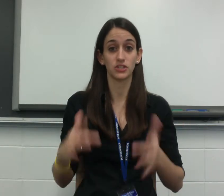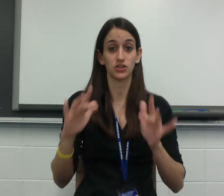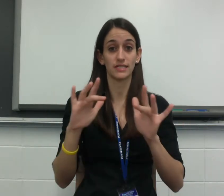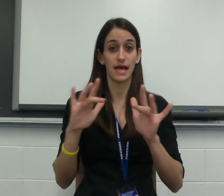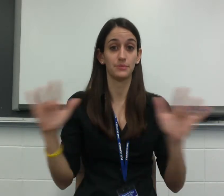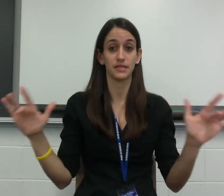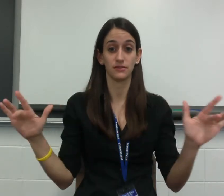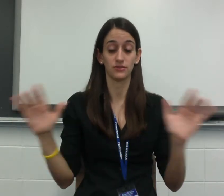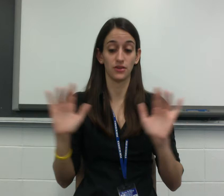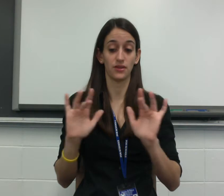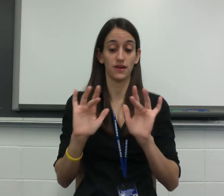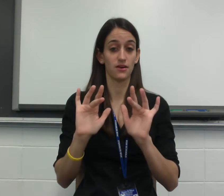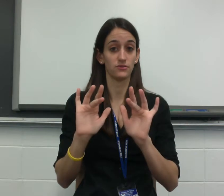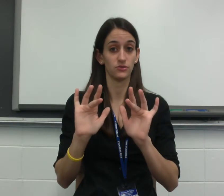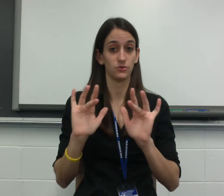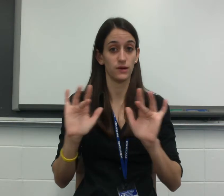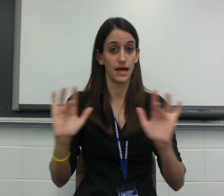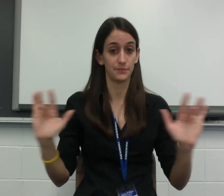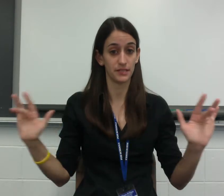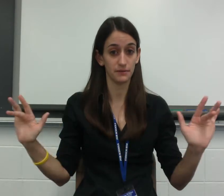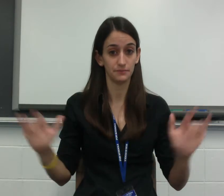just empty, there's nothing there, so empty.